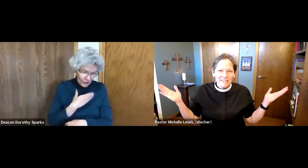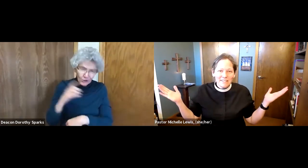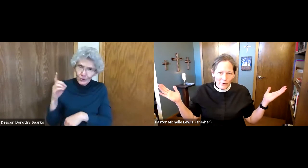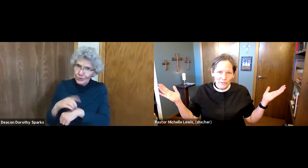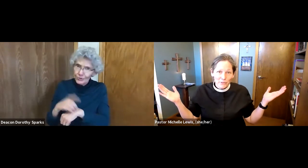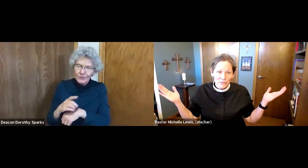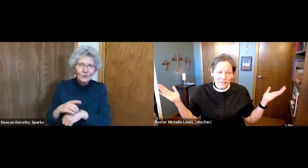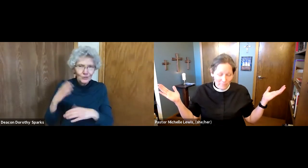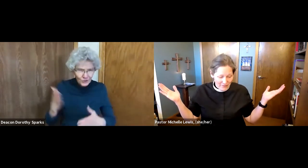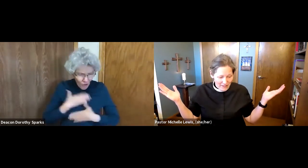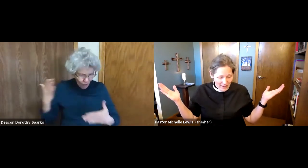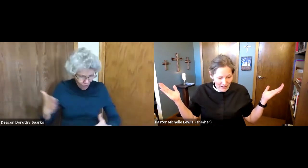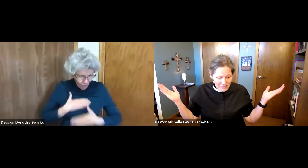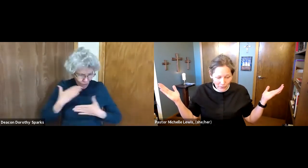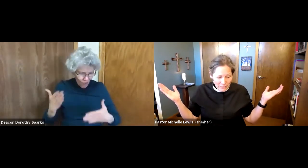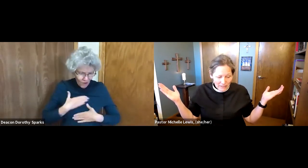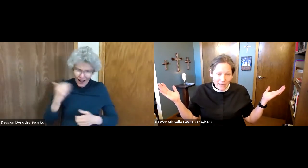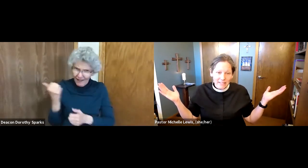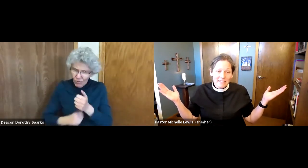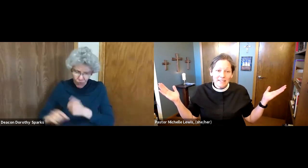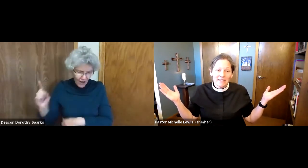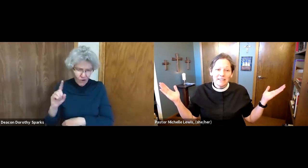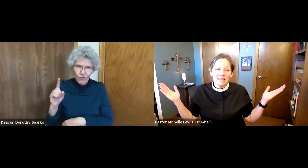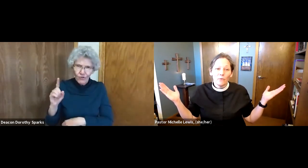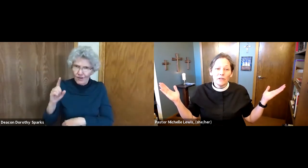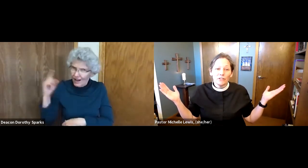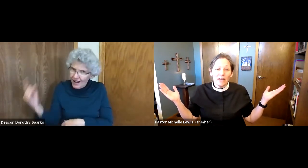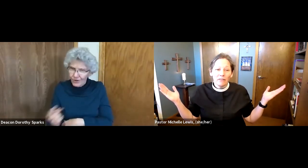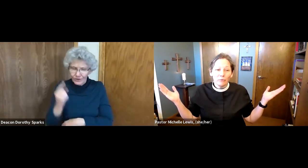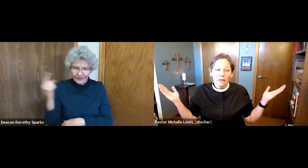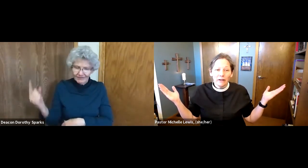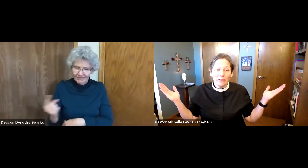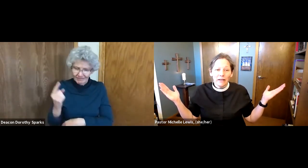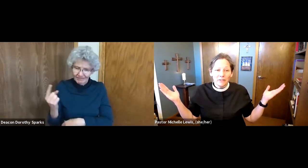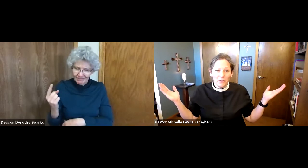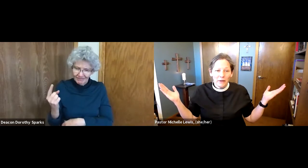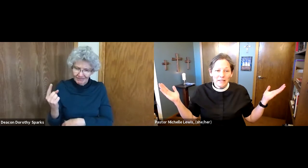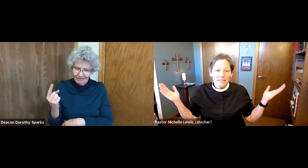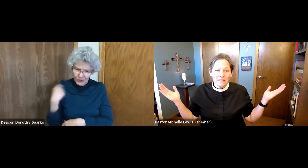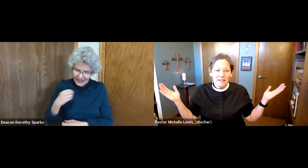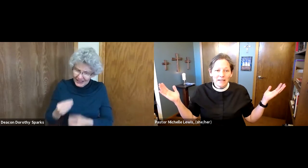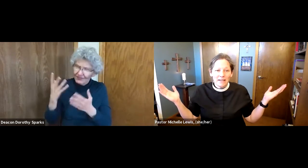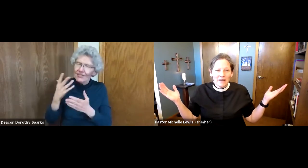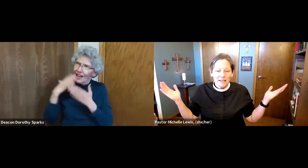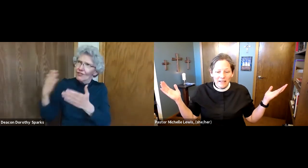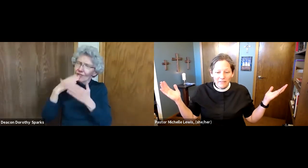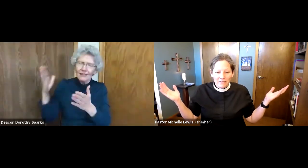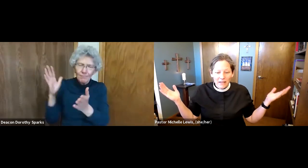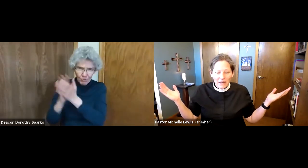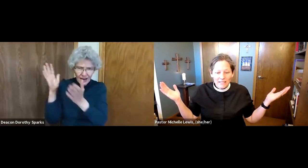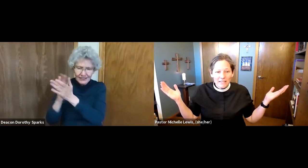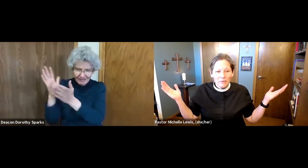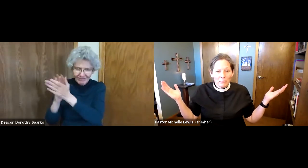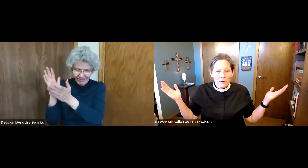It is our duty and our delight that we should everywhere and always